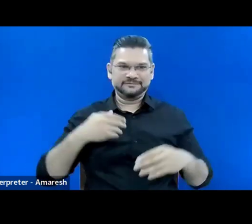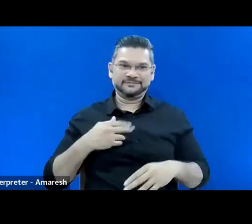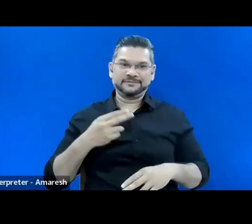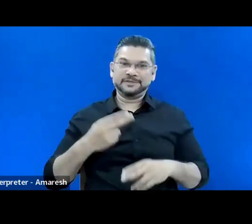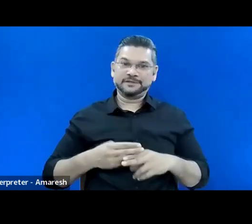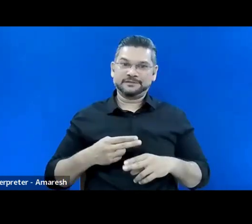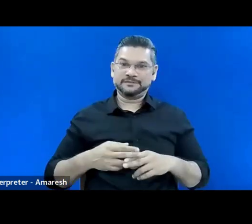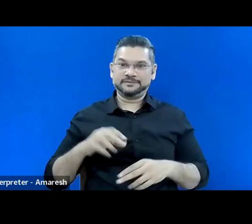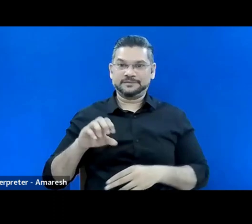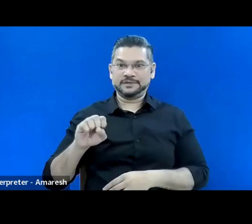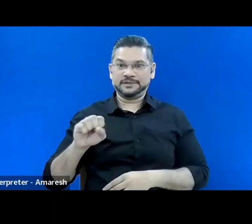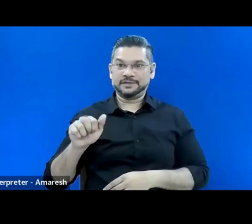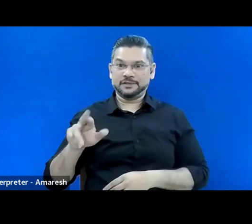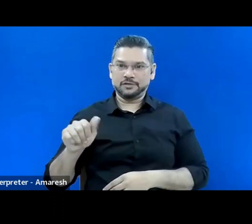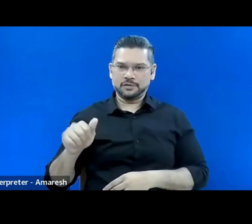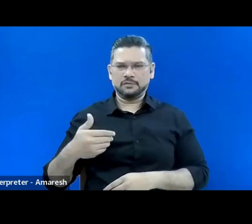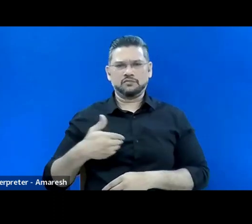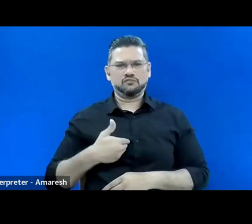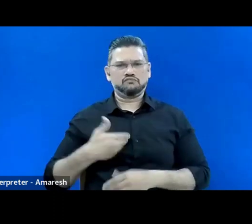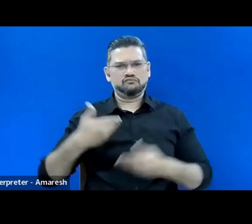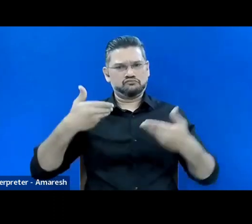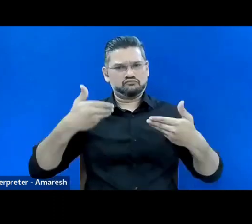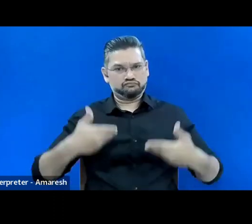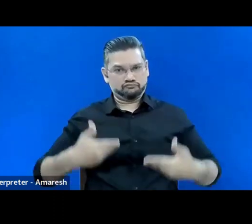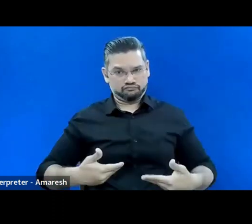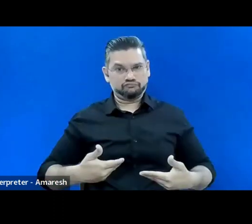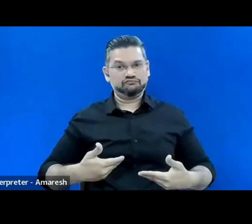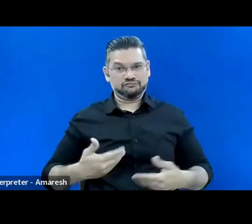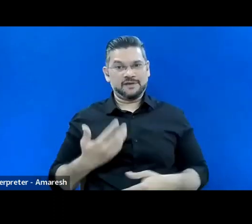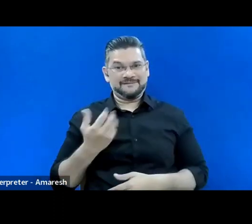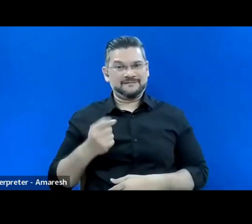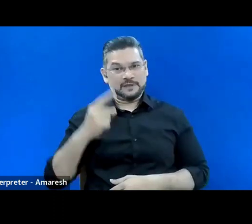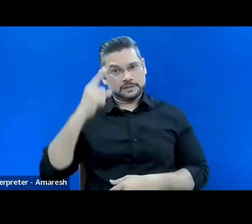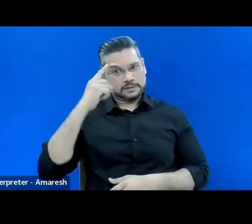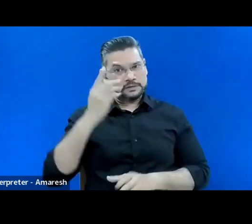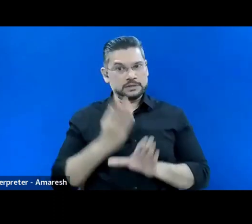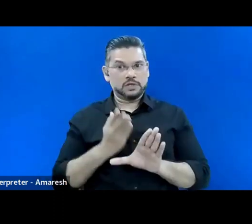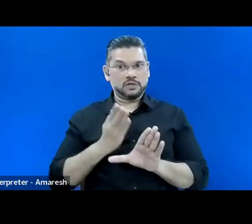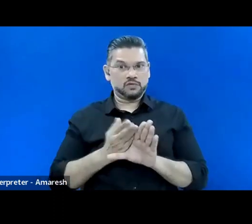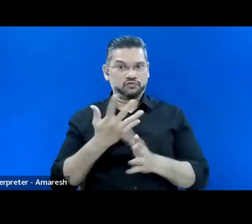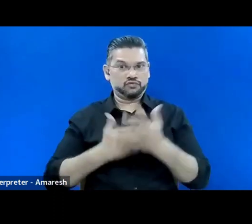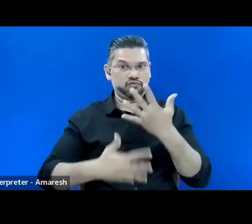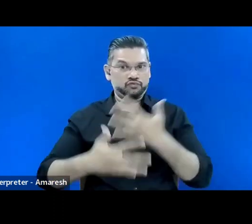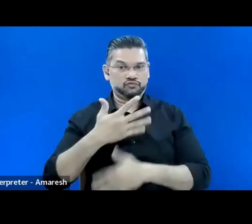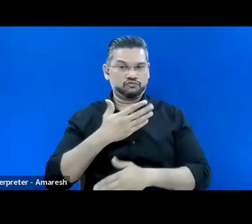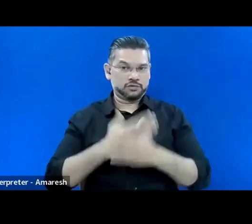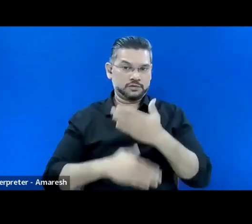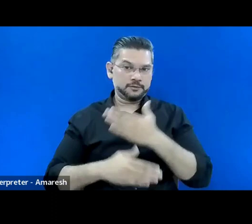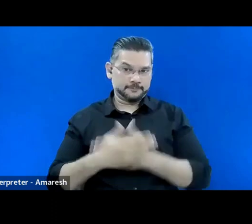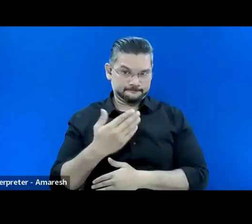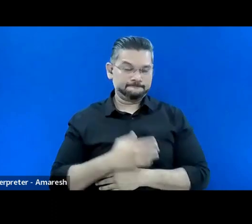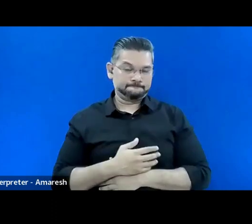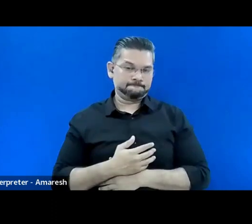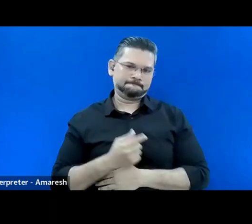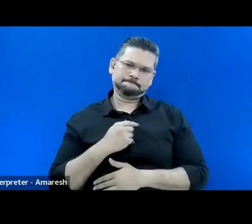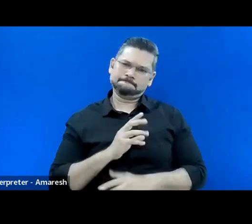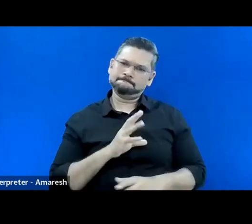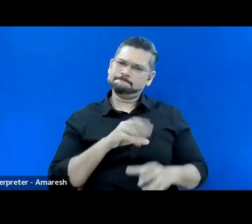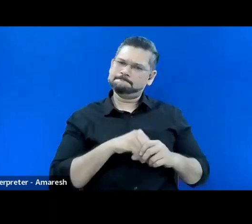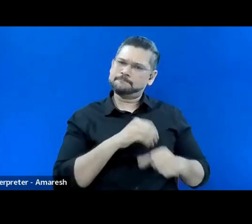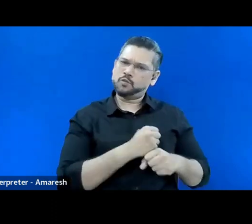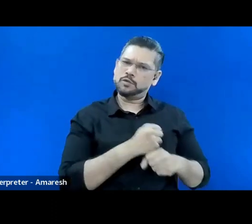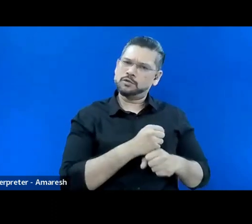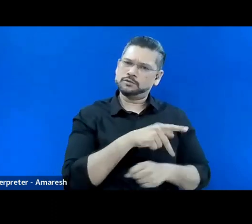I identify as a person with psychosocial disability, and I have been with the Psychiatric Survivors Association for the